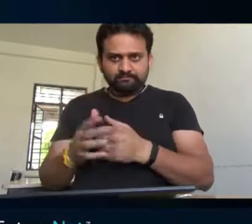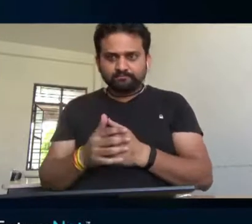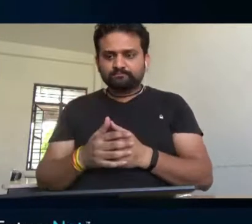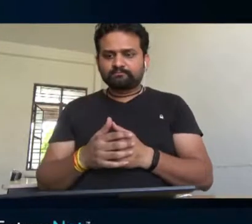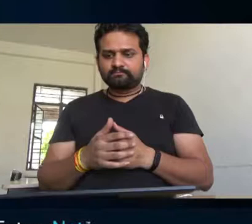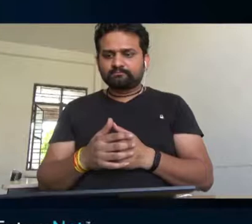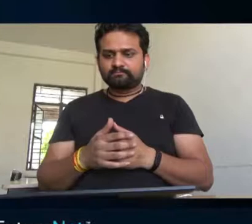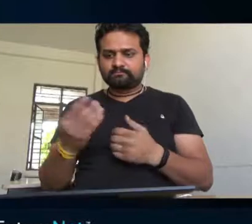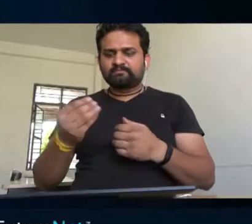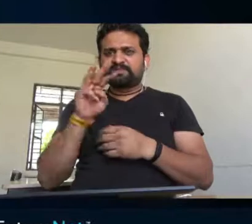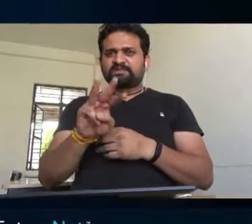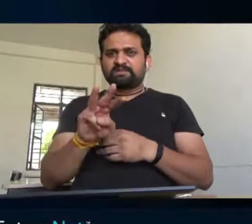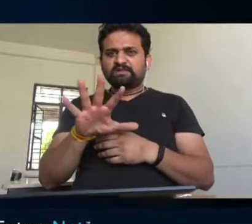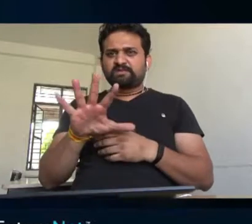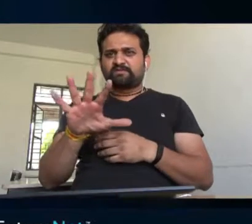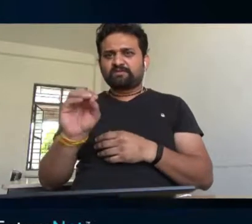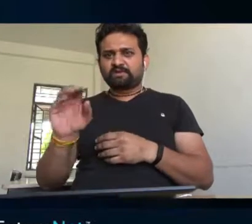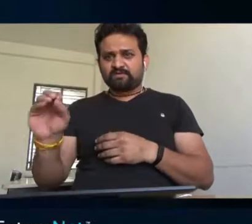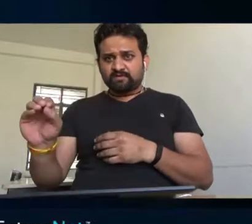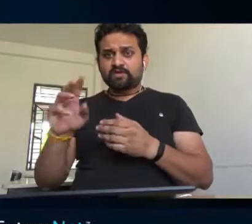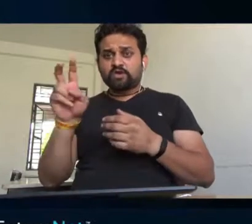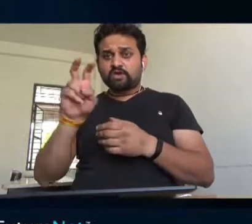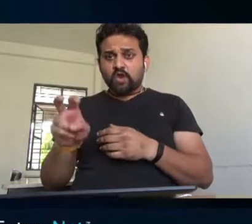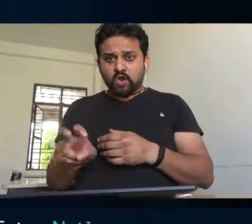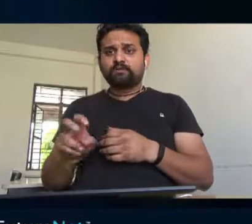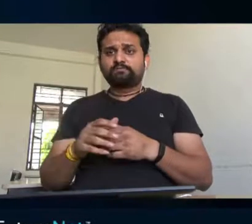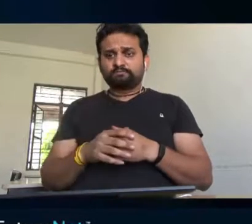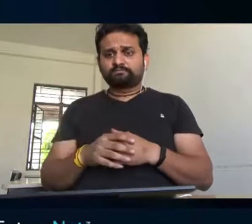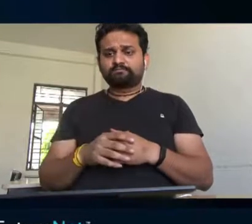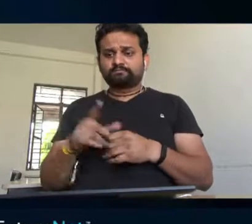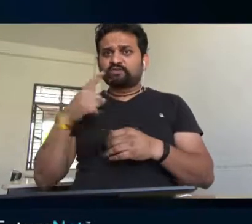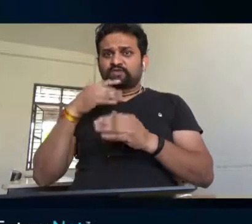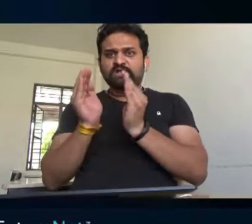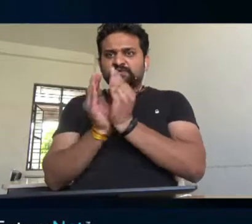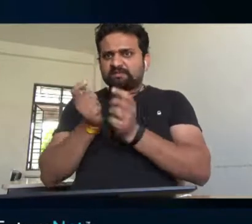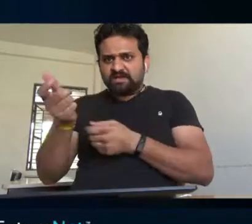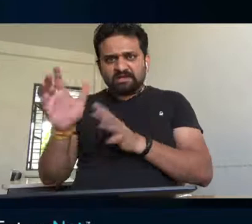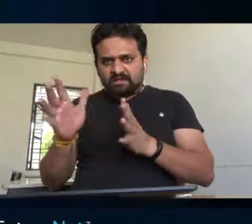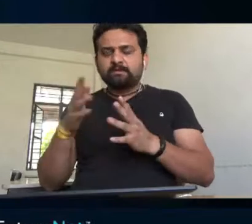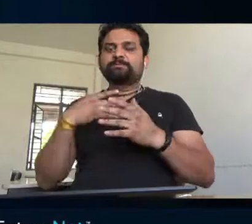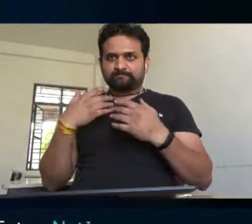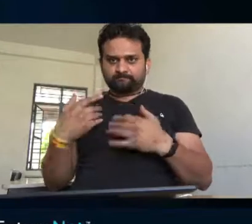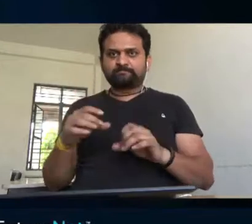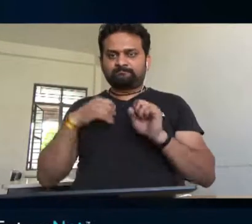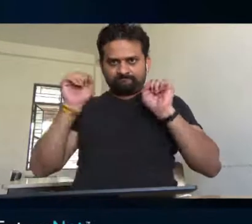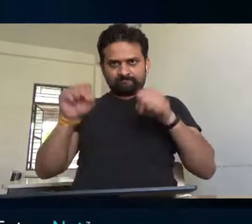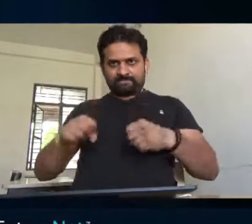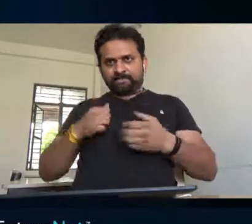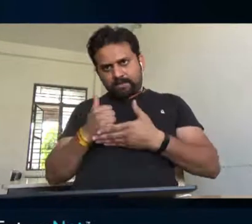have not a picture from another young boy. We pay 1 million Polish zloty for a surgery of